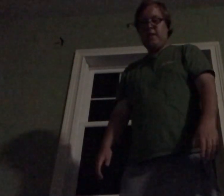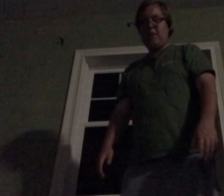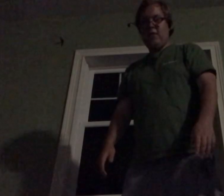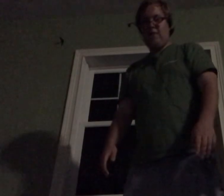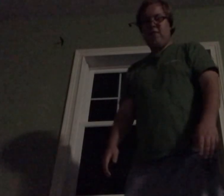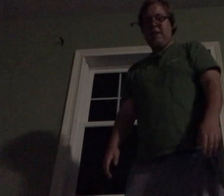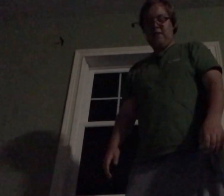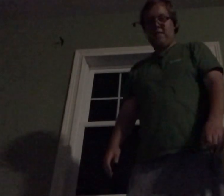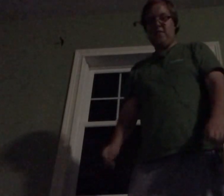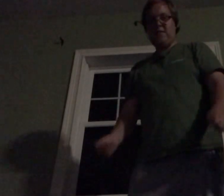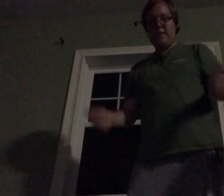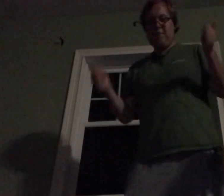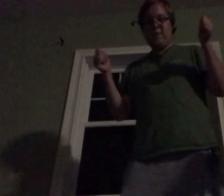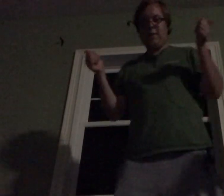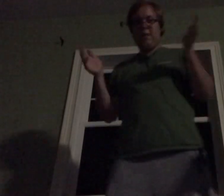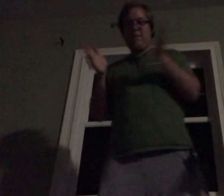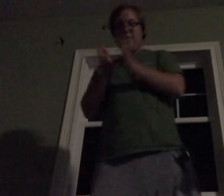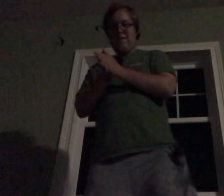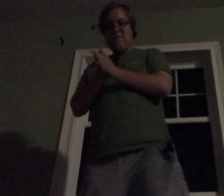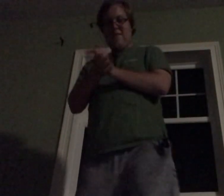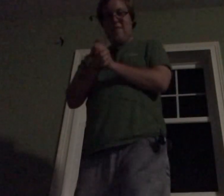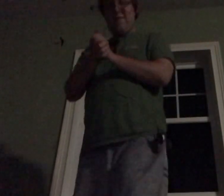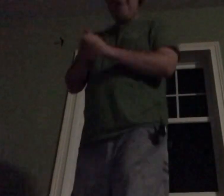They Don't Understand. So, yeah, here we go.